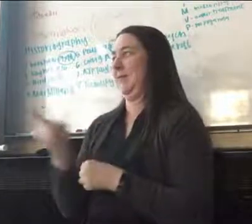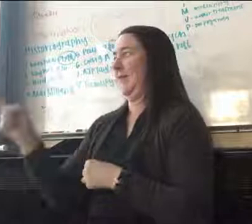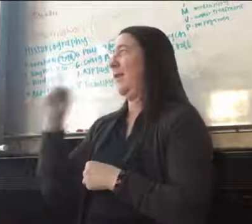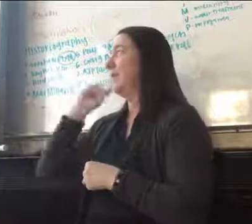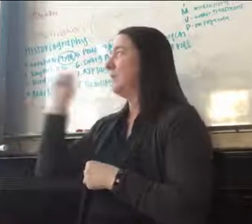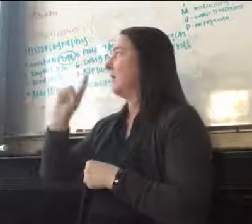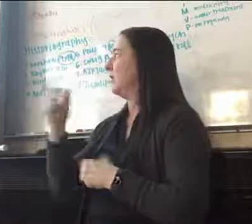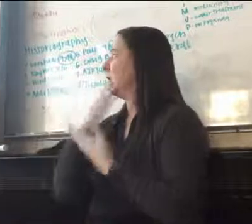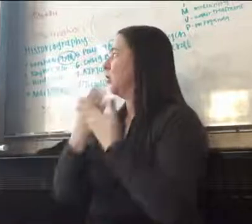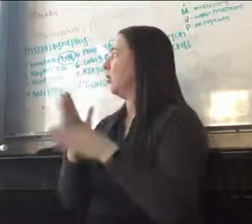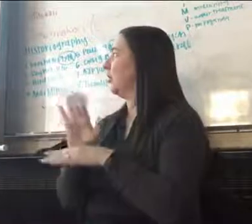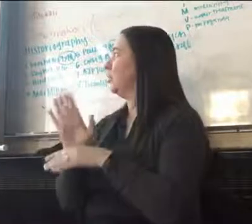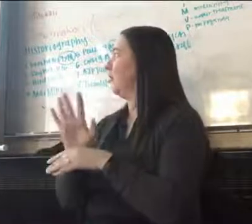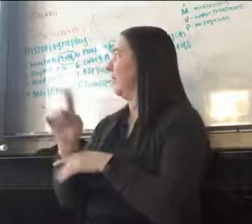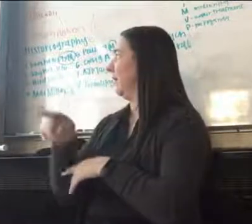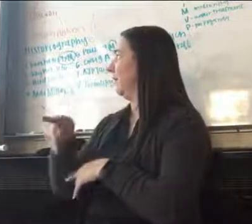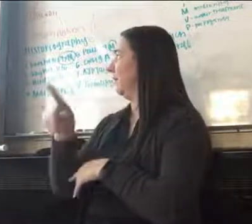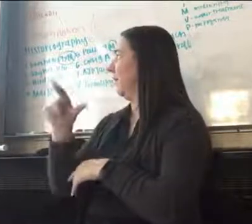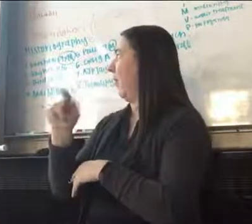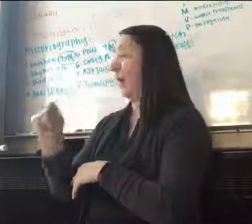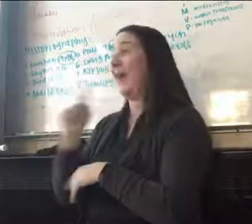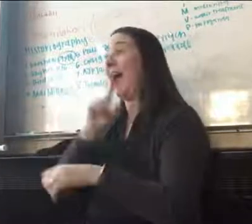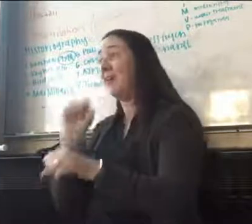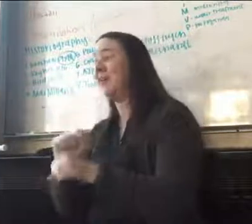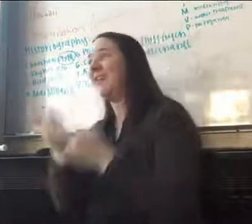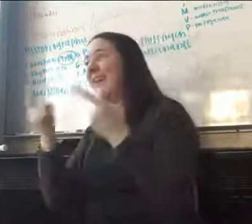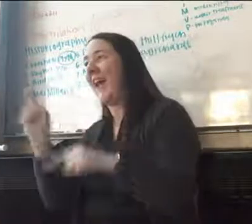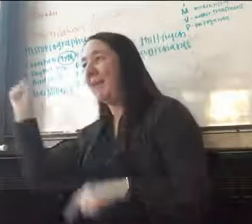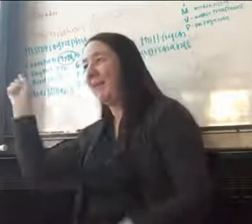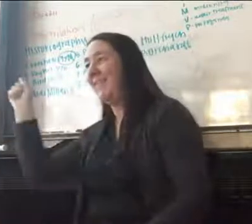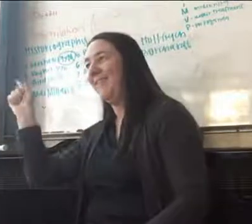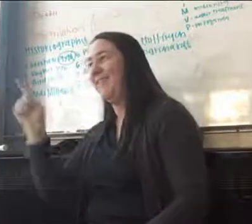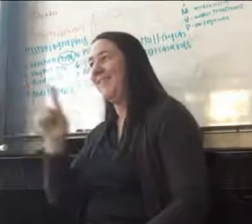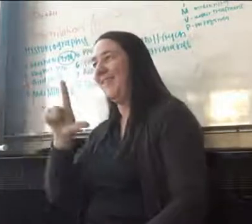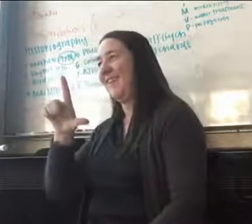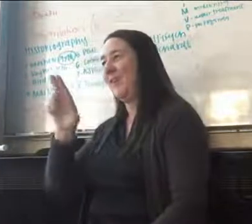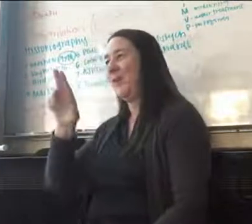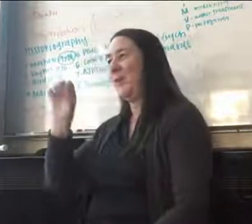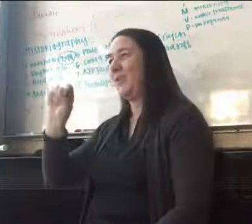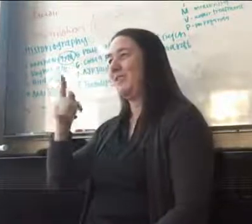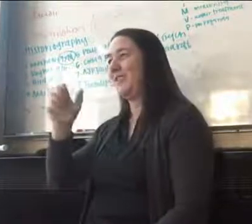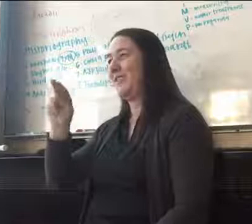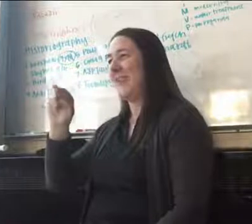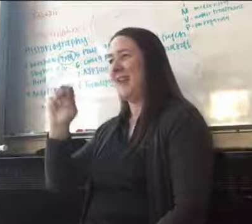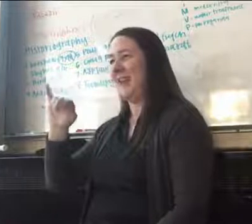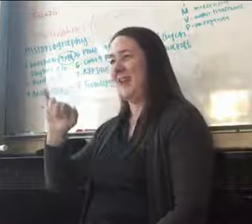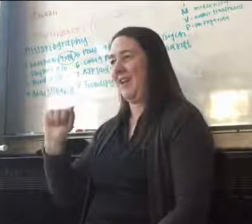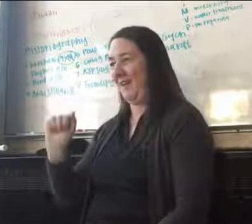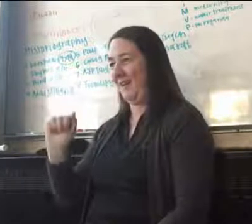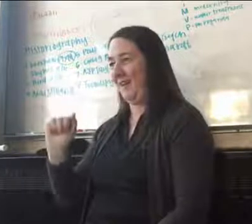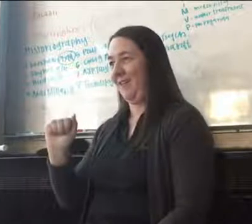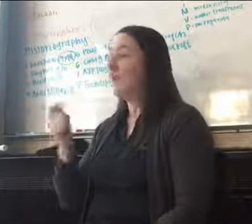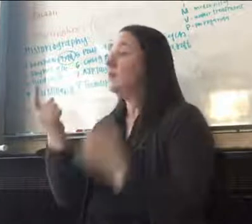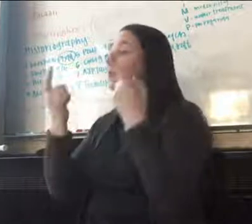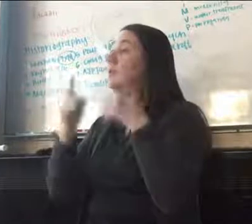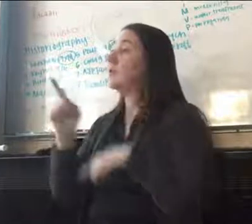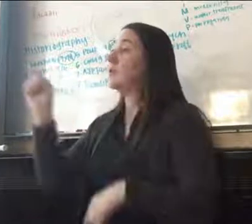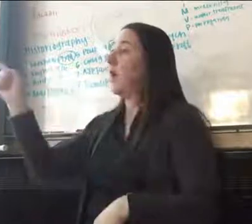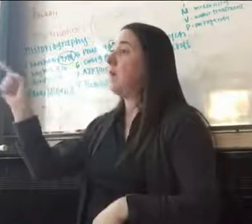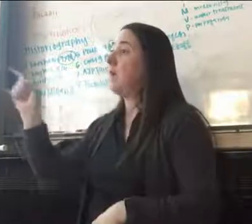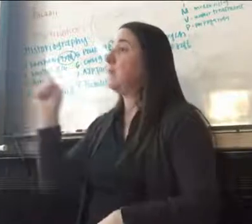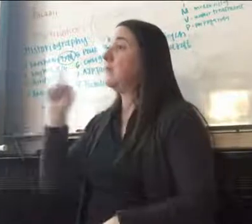movie plot. Well, it did happen in real life because it was the Lusitania. So yeah, real movie. So what happens is that basically